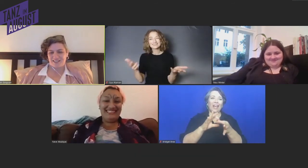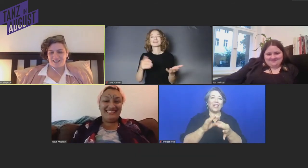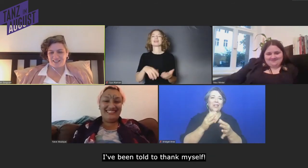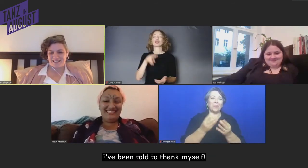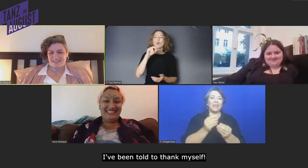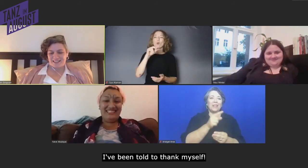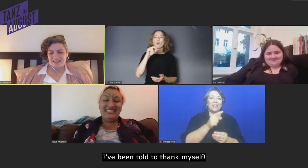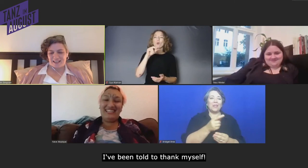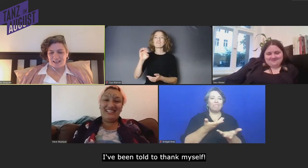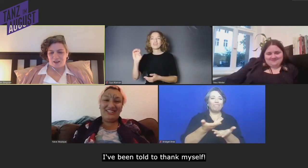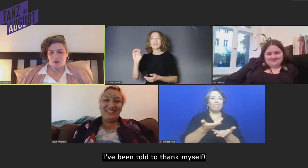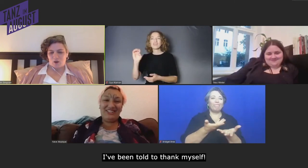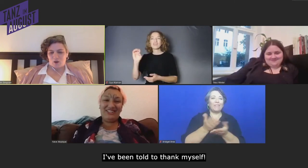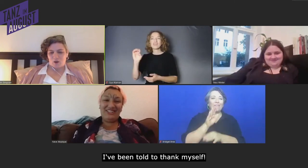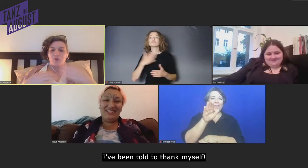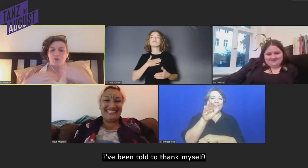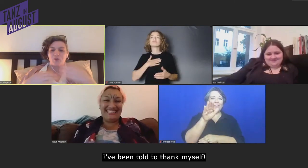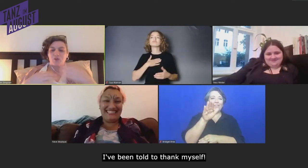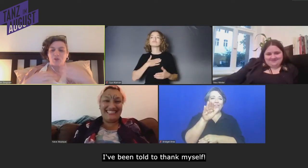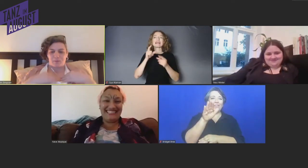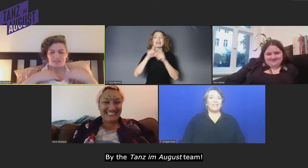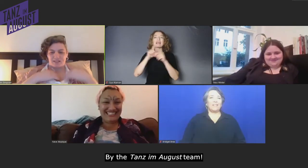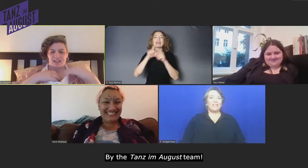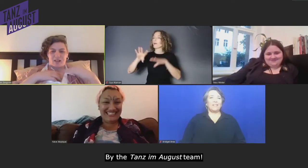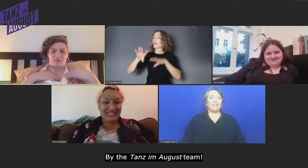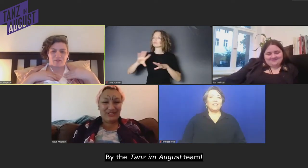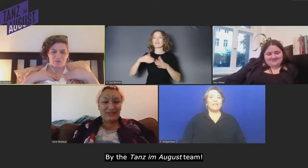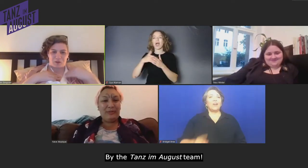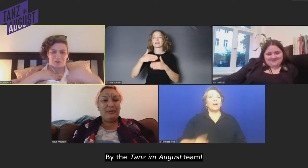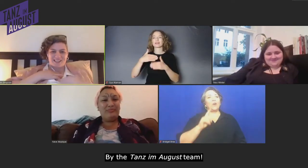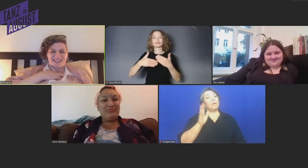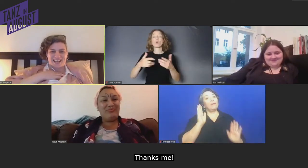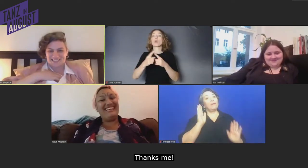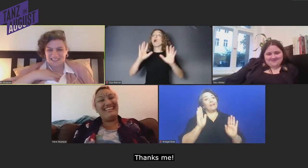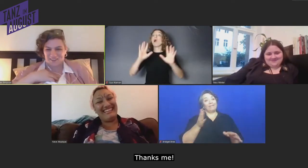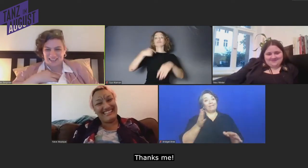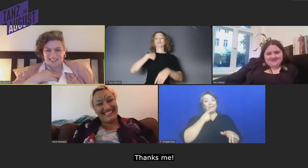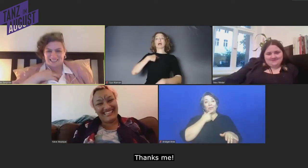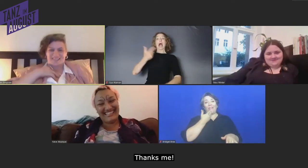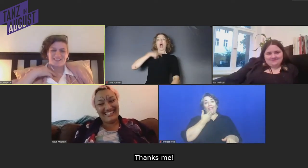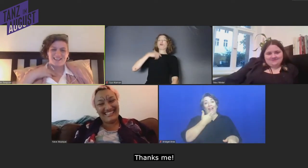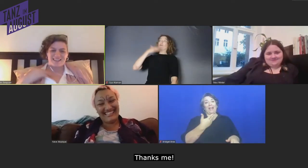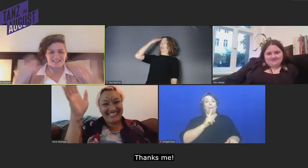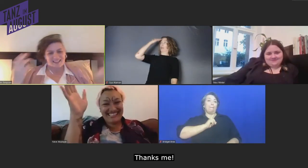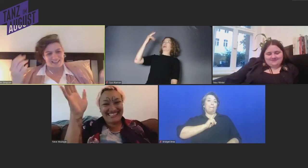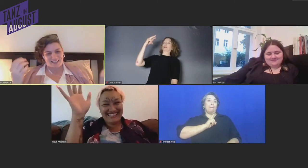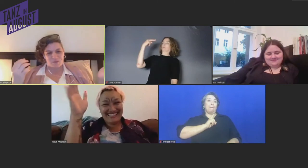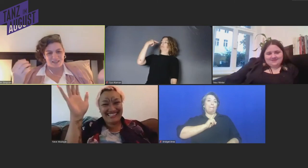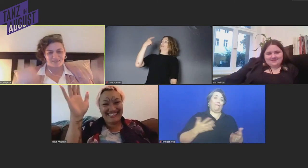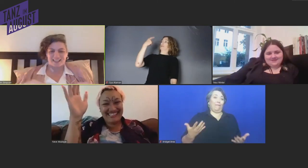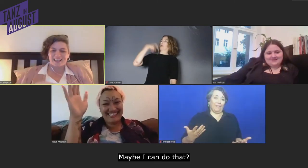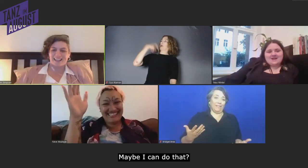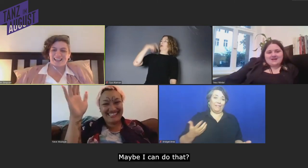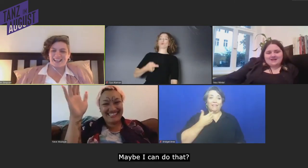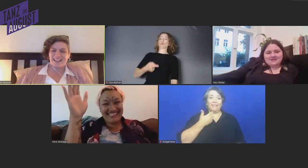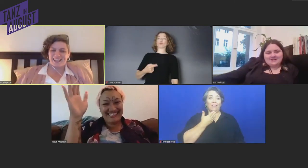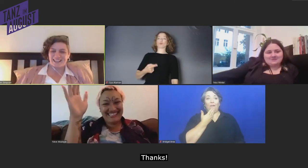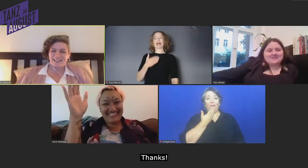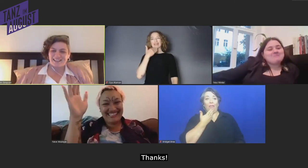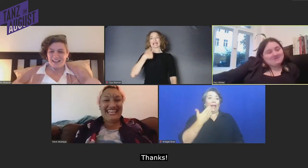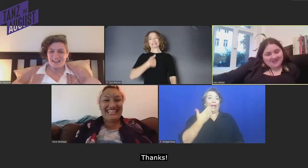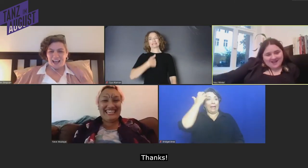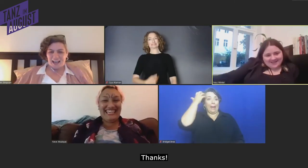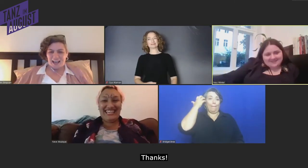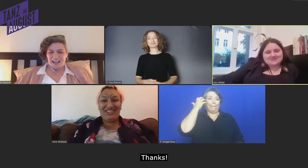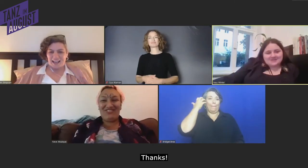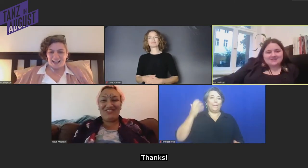conversations. I've been told to thank myself as well for the Tanz in August team. Thanks, me. Maybe